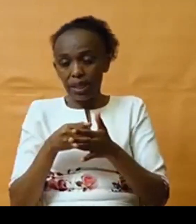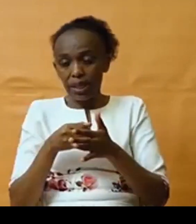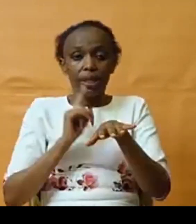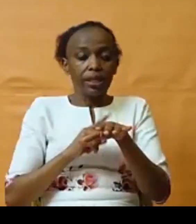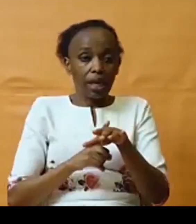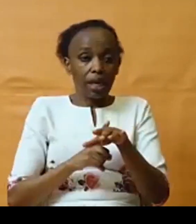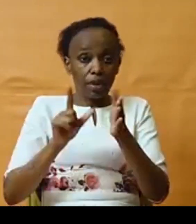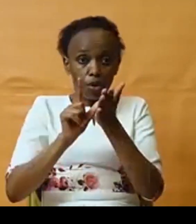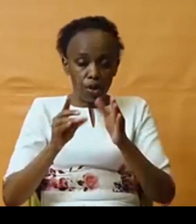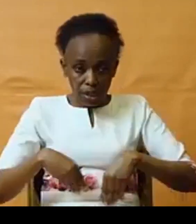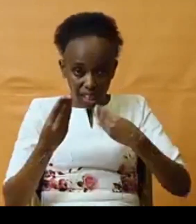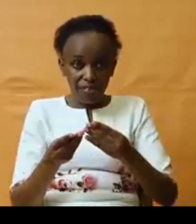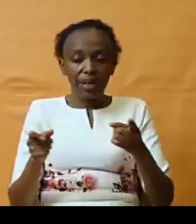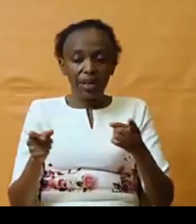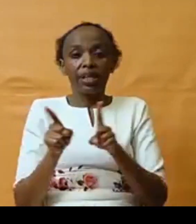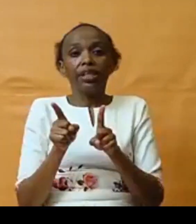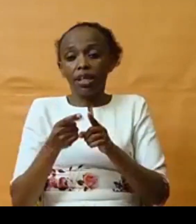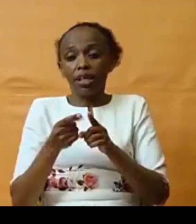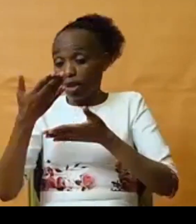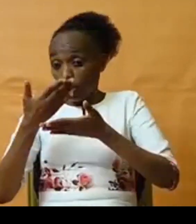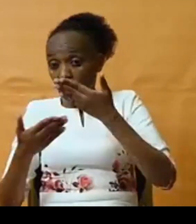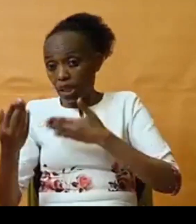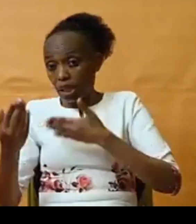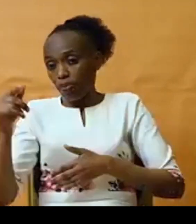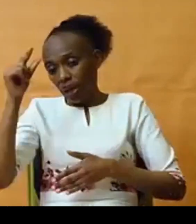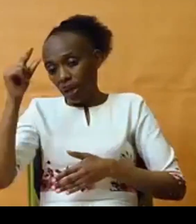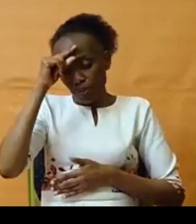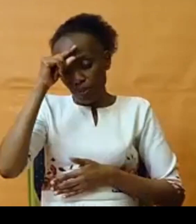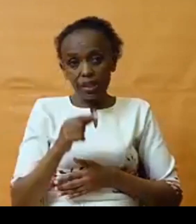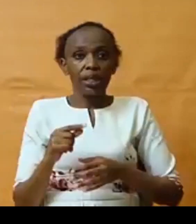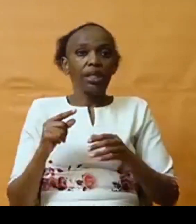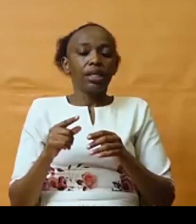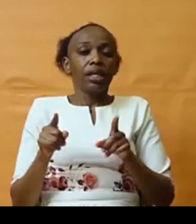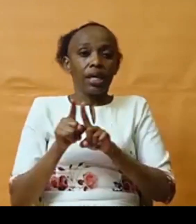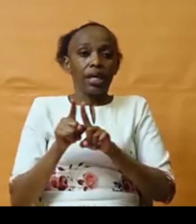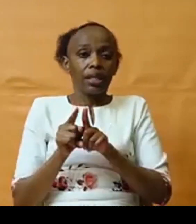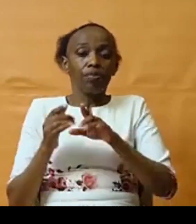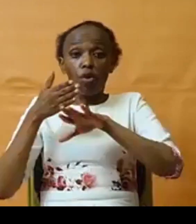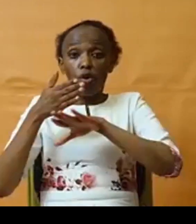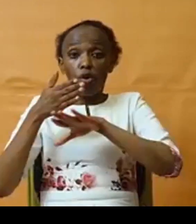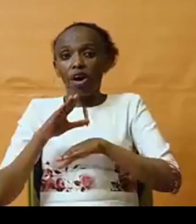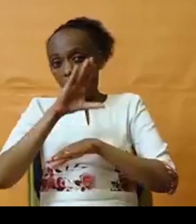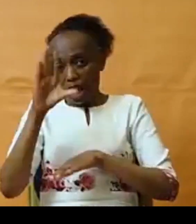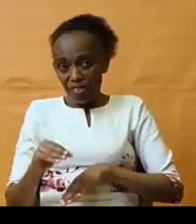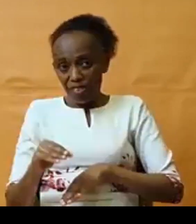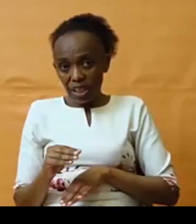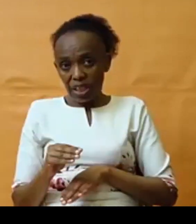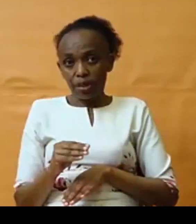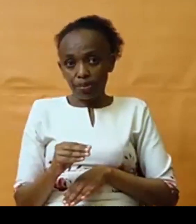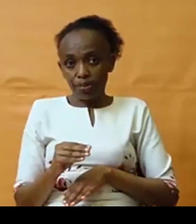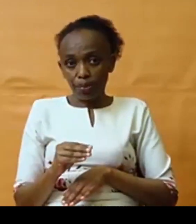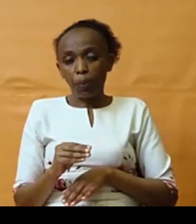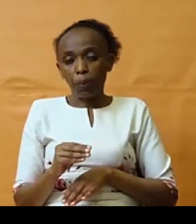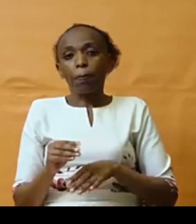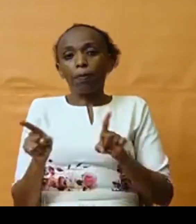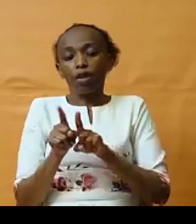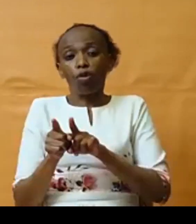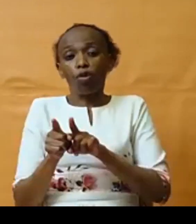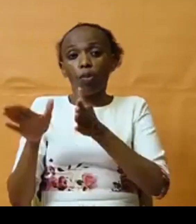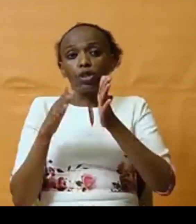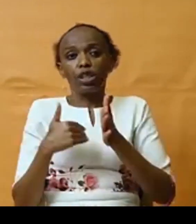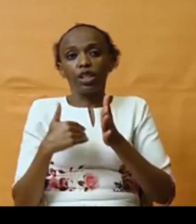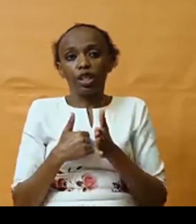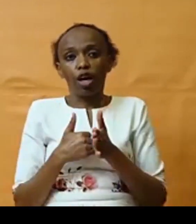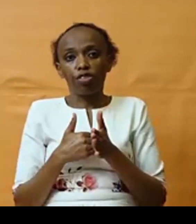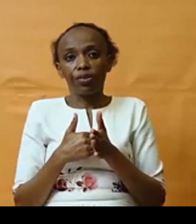being renegotiated by their governments. And young Africans in particular should be consulted. And there are opportunities through the digital